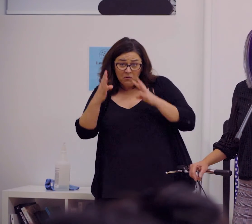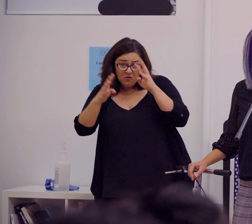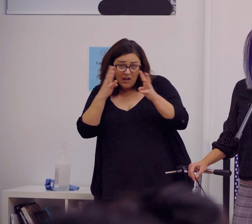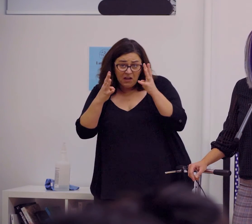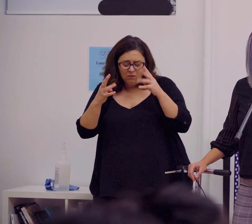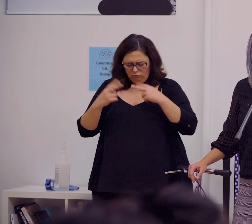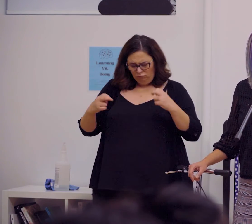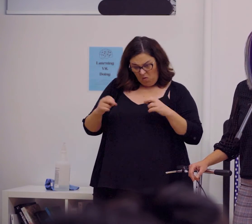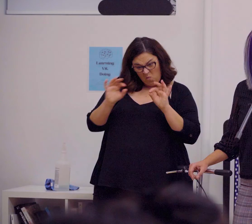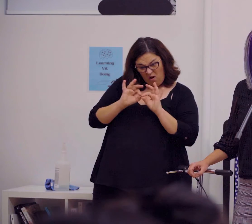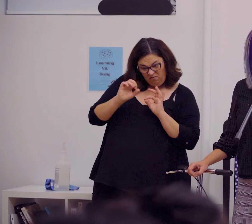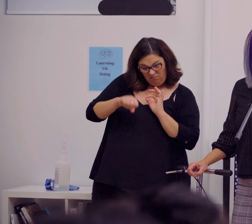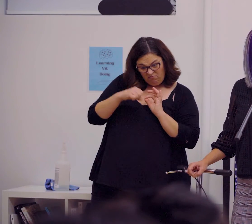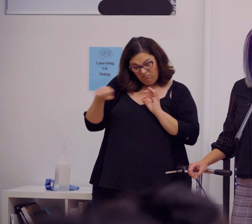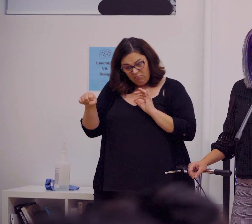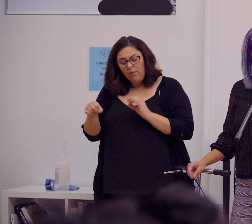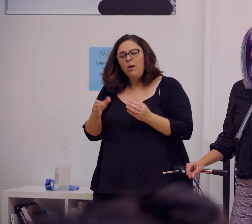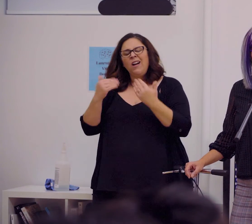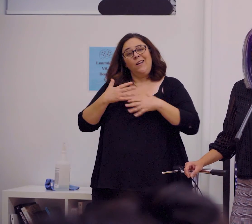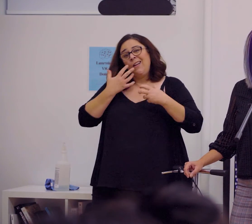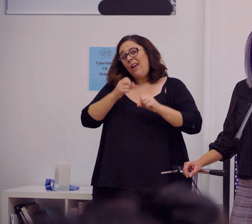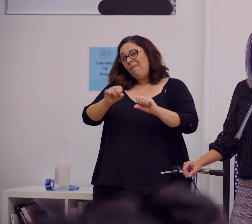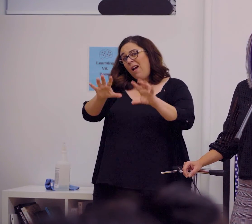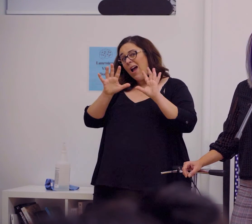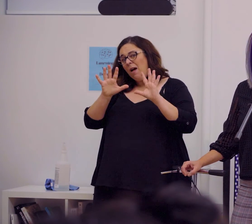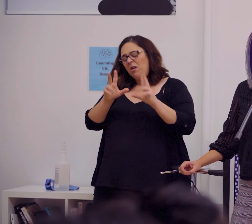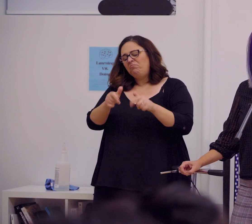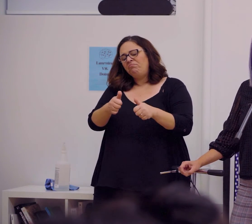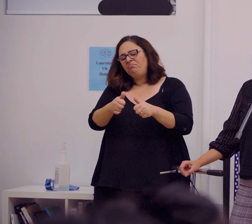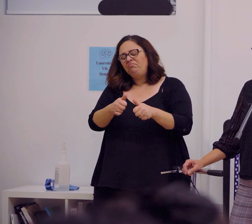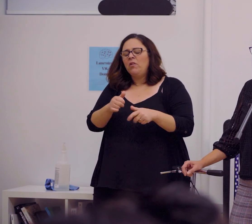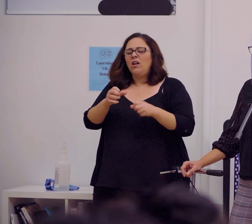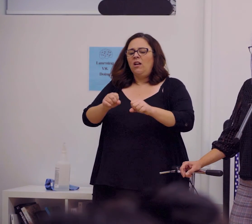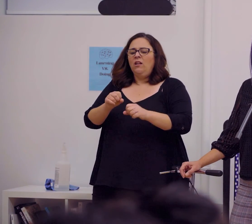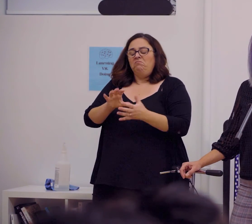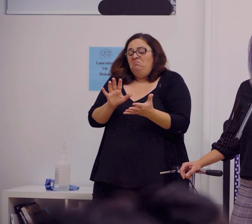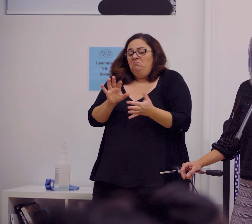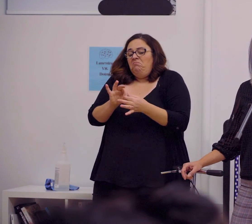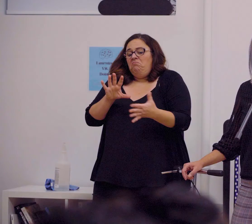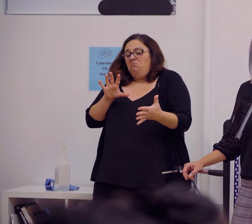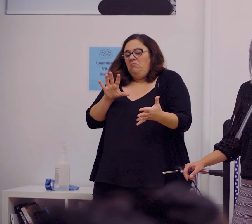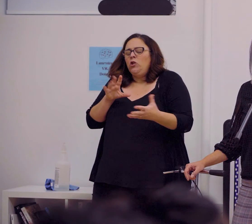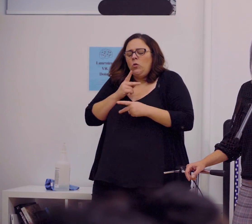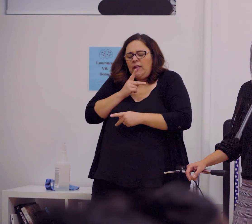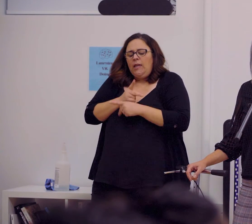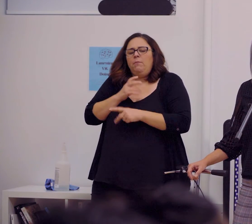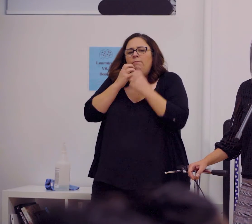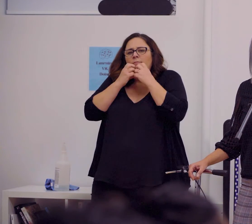it? And what are you willing to give up, walk away from, or lose in order to stay true to